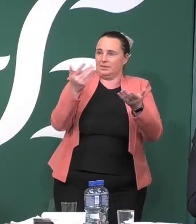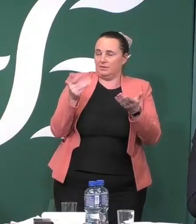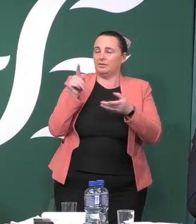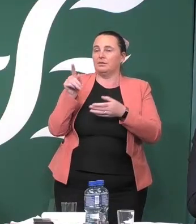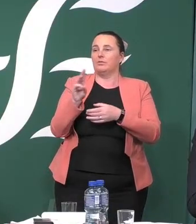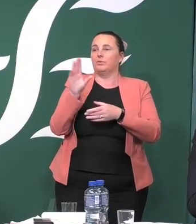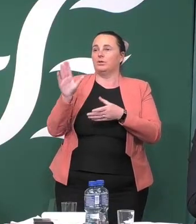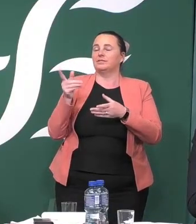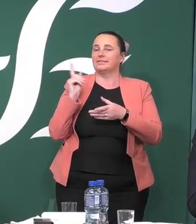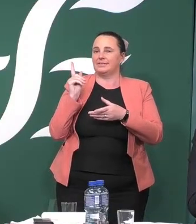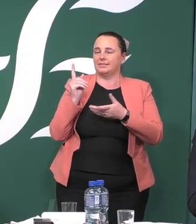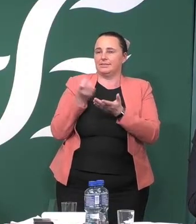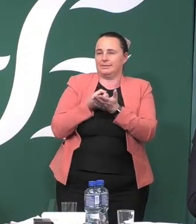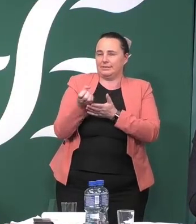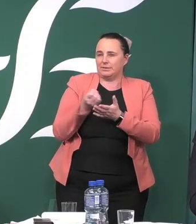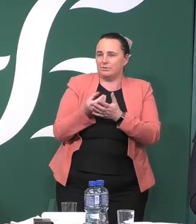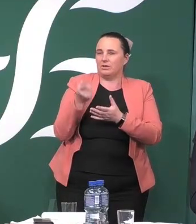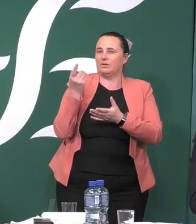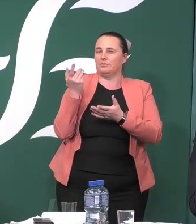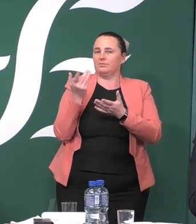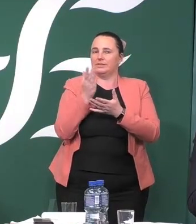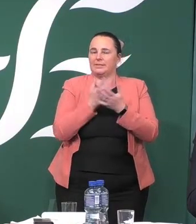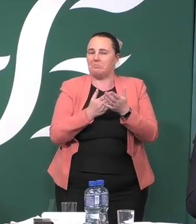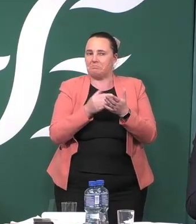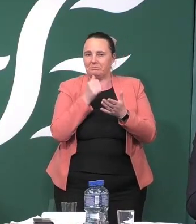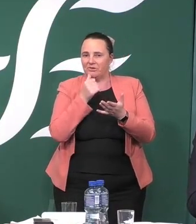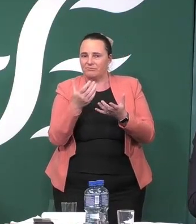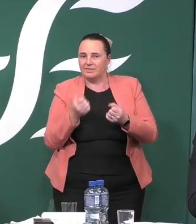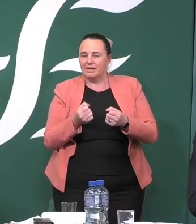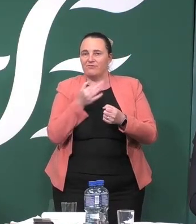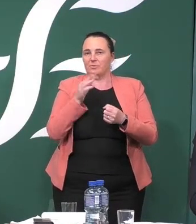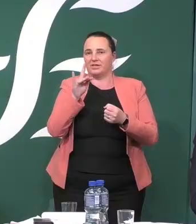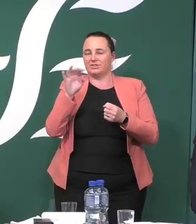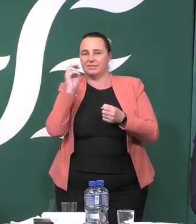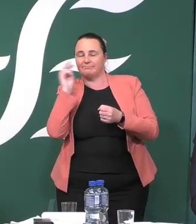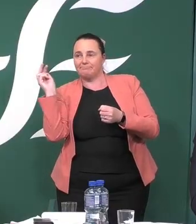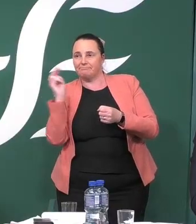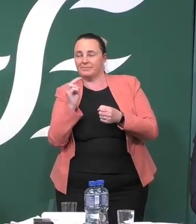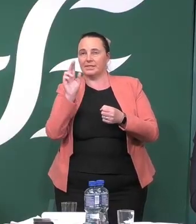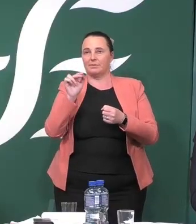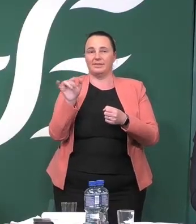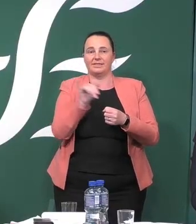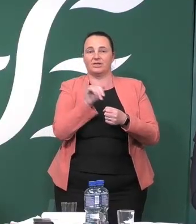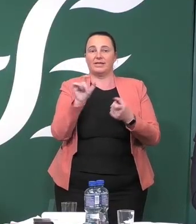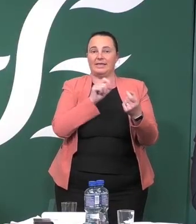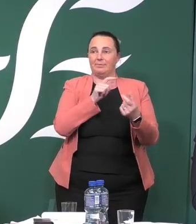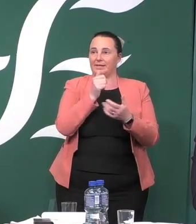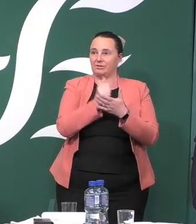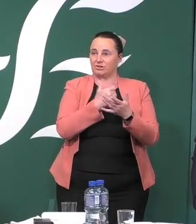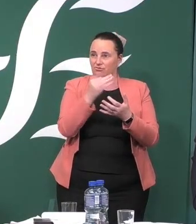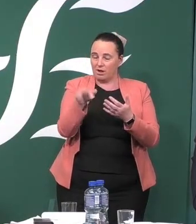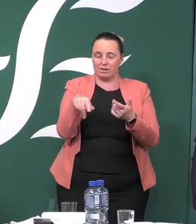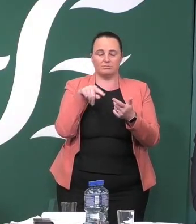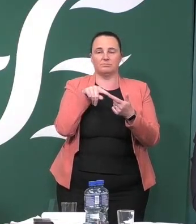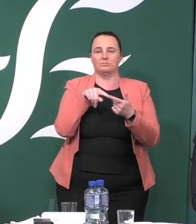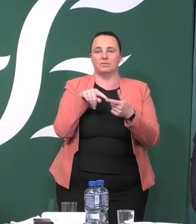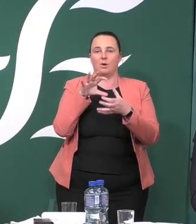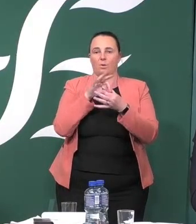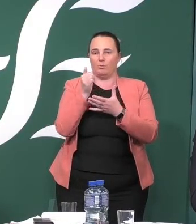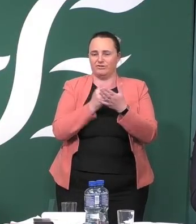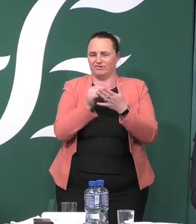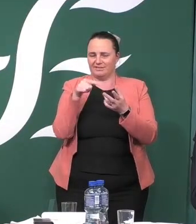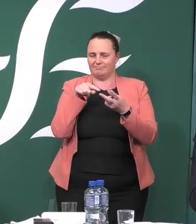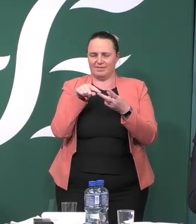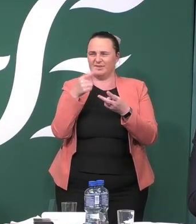there around that in relation to why people may not have got it from a HSE perspective. It can be email addresses are incorrect, it can be home addresses are